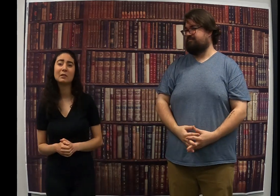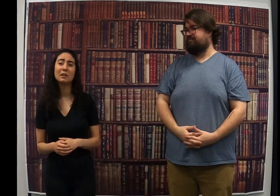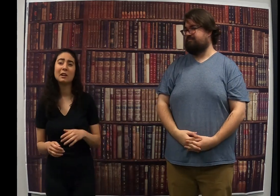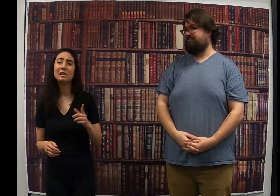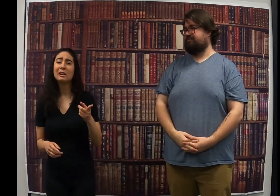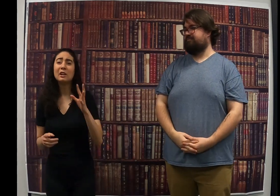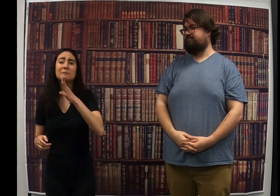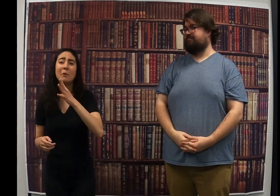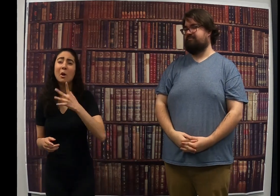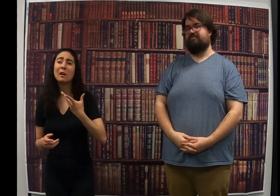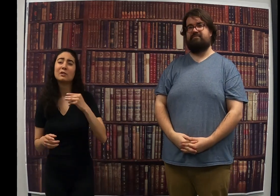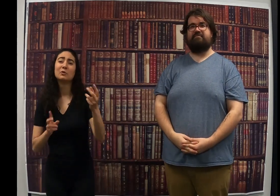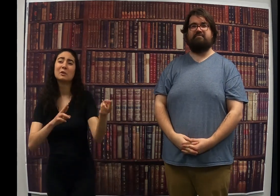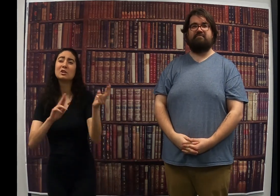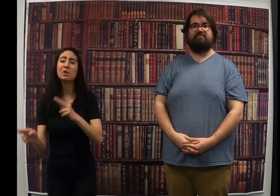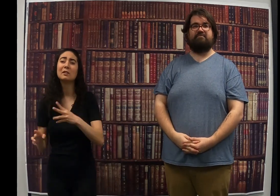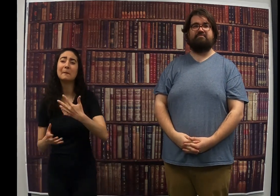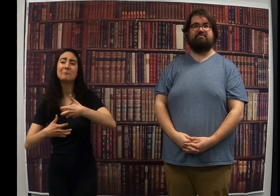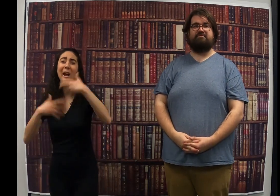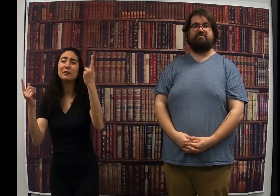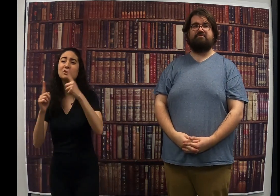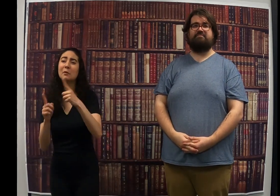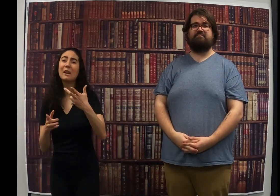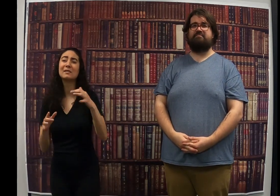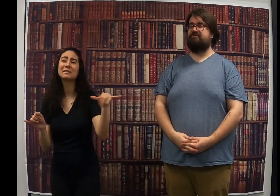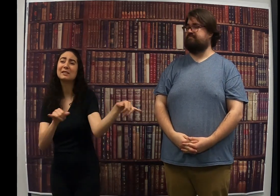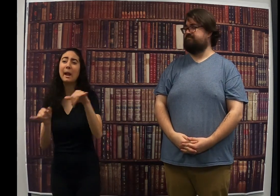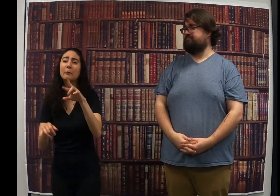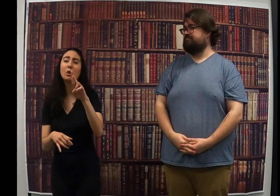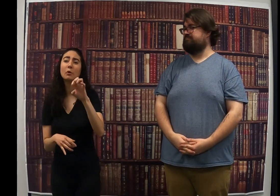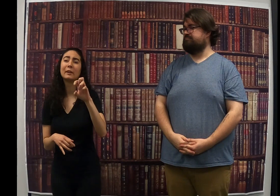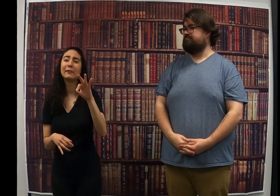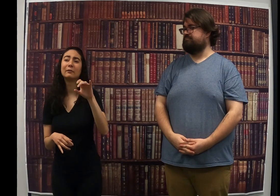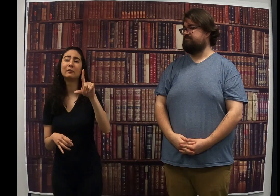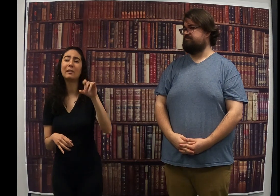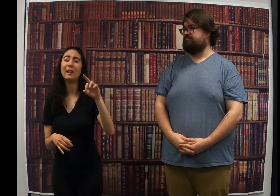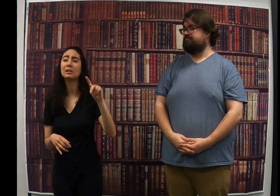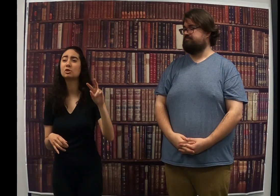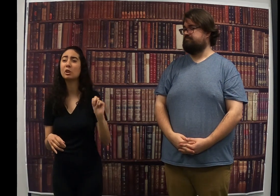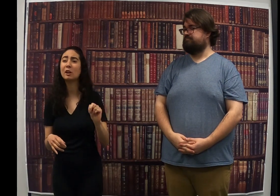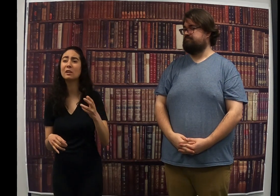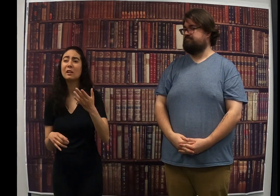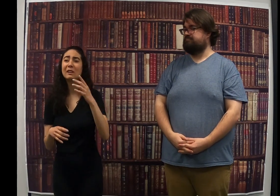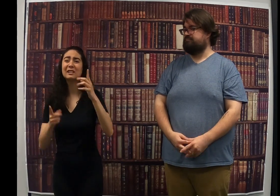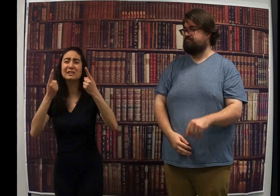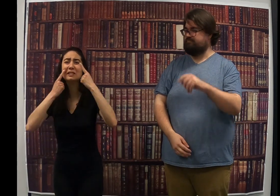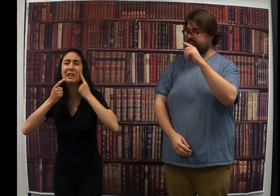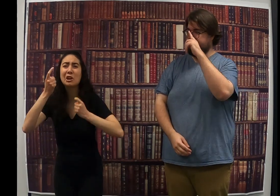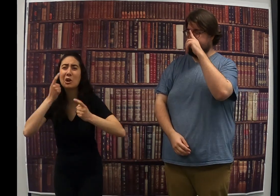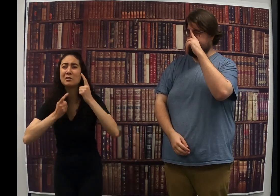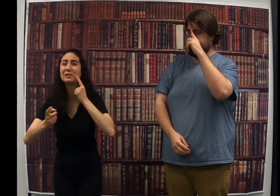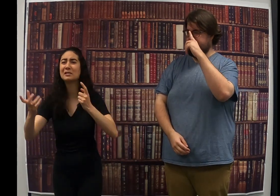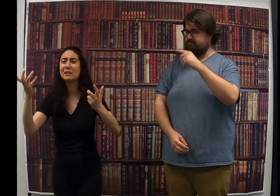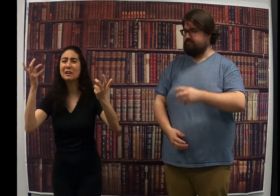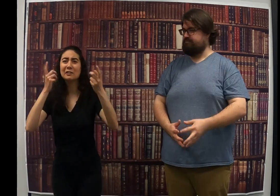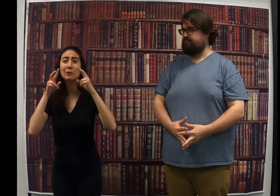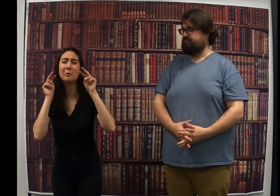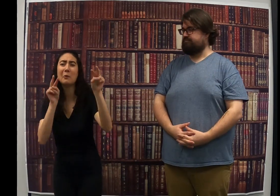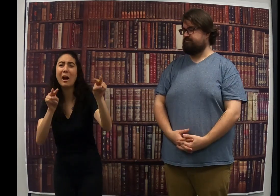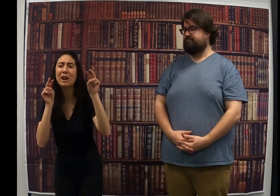He spoke, and returned madly to the same reflection, and his tears stirred the water, and